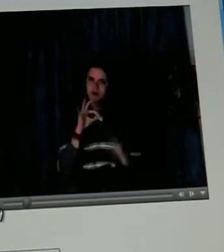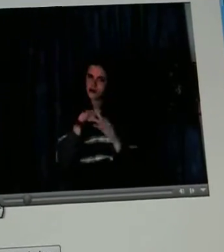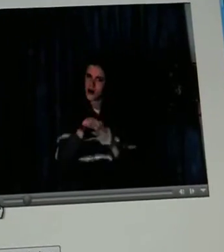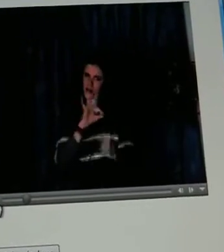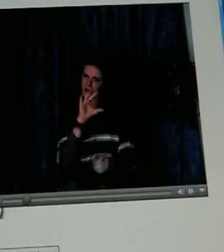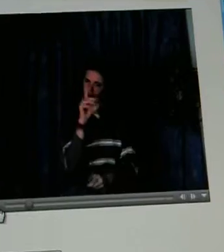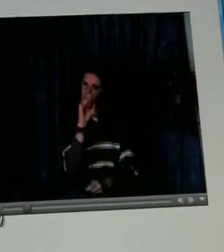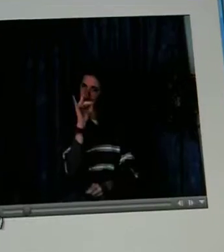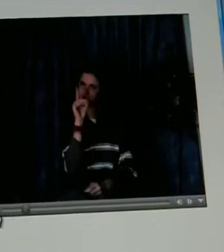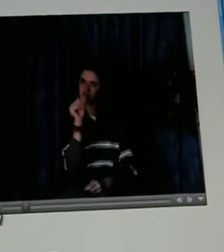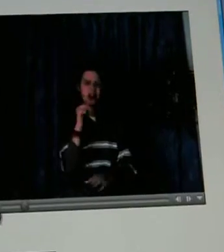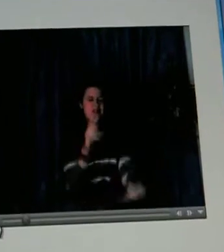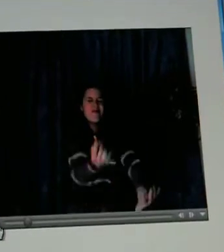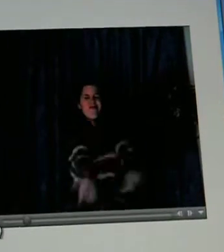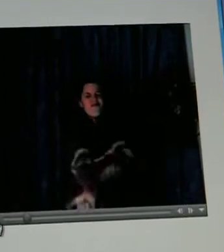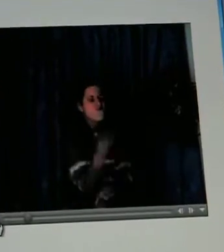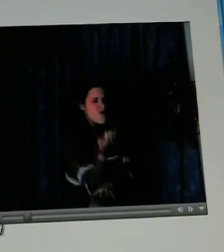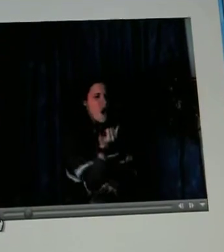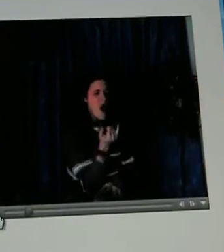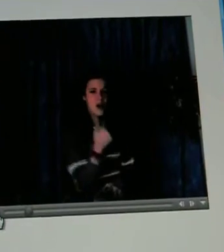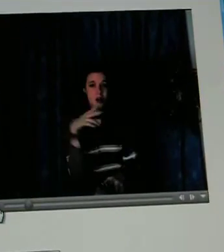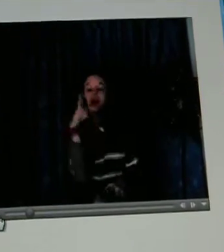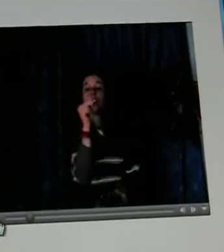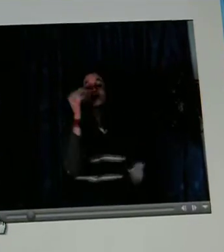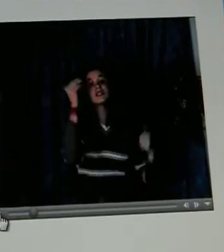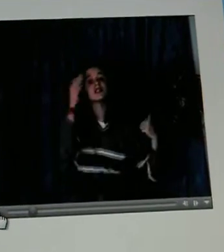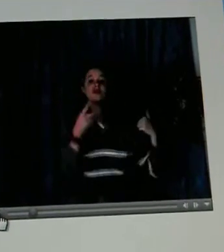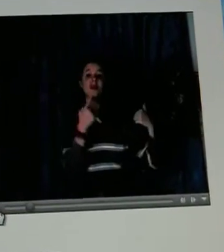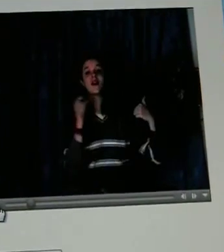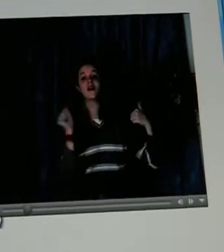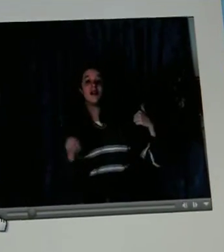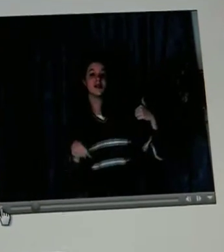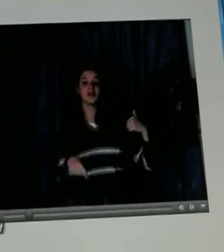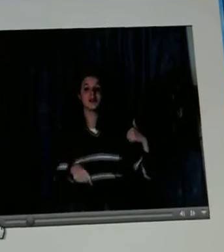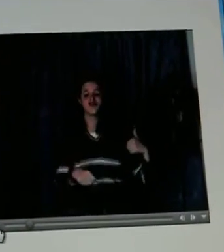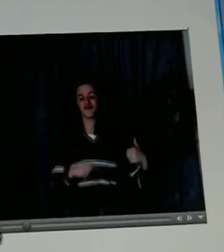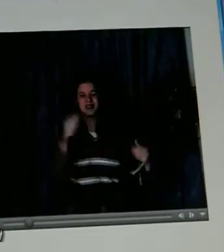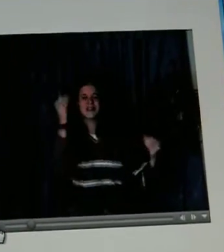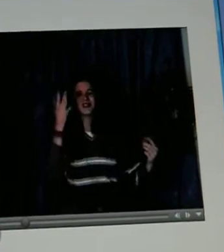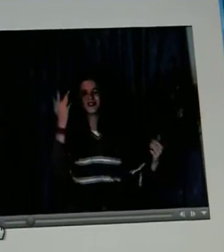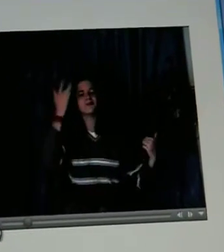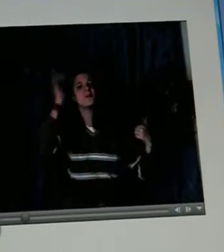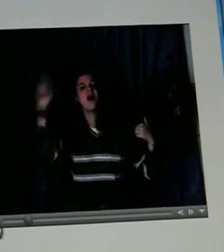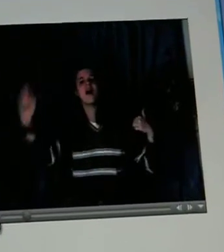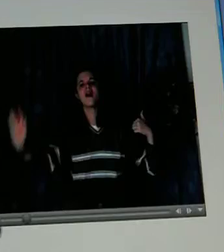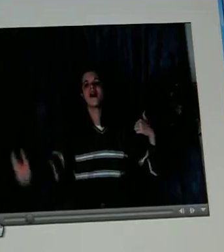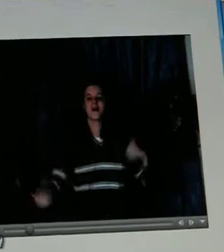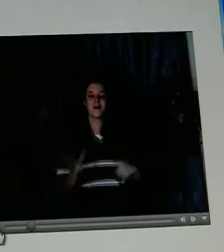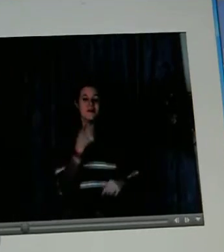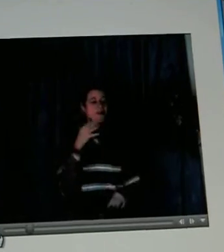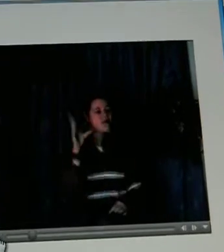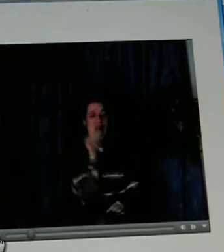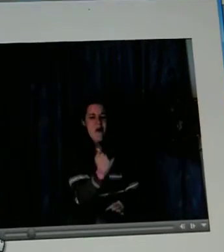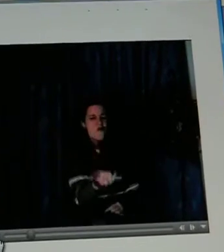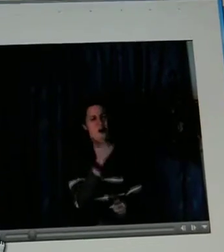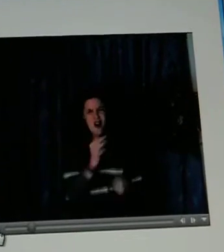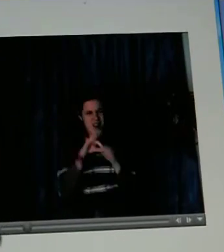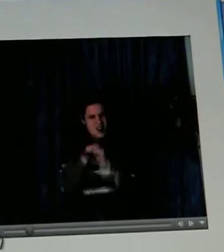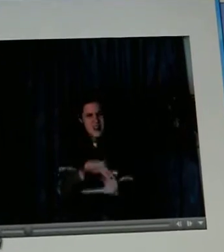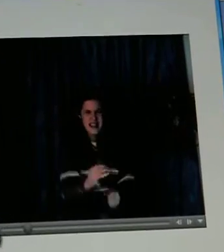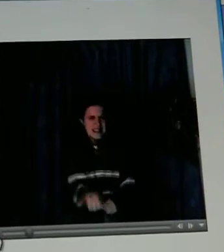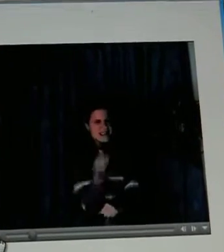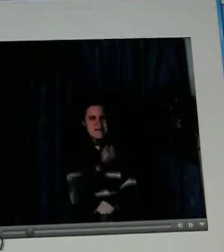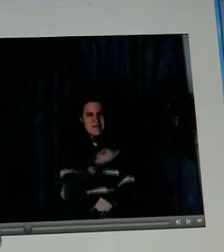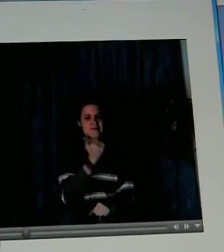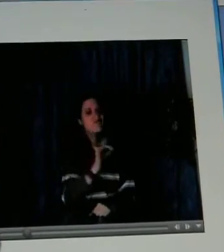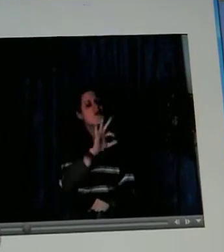had learned, Florida. And my mom, when I did the sign, she was like, no, that's not how you sign Florida. Don't do it that way. That's wrong. And I was